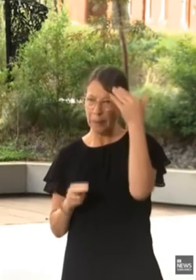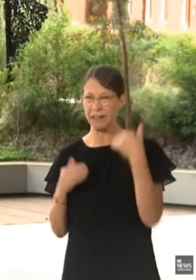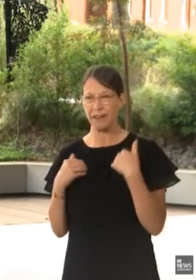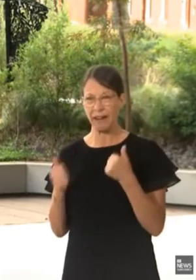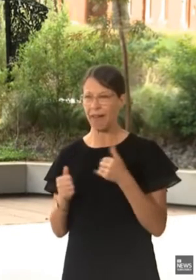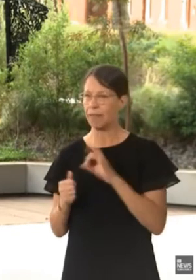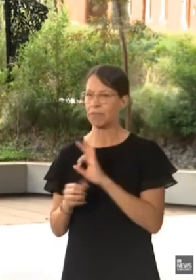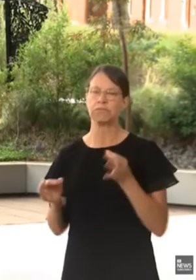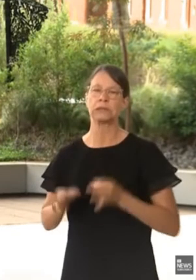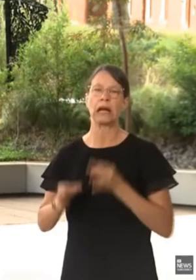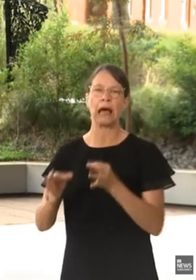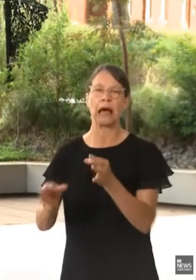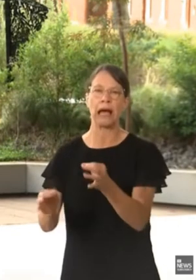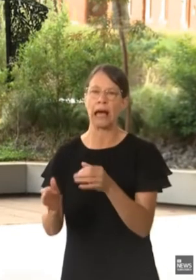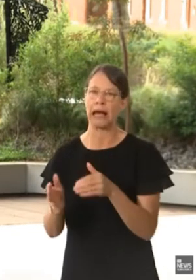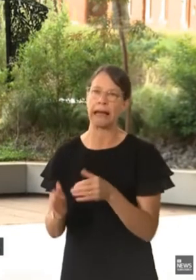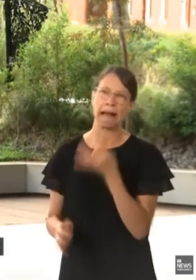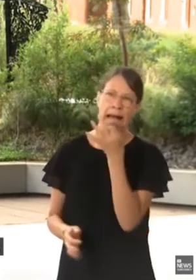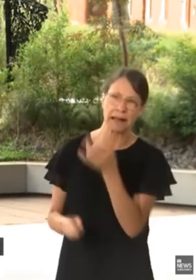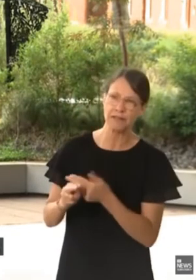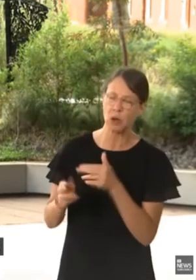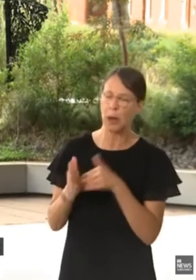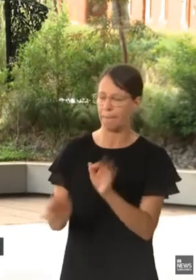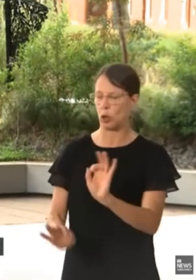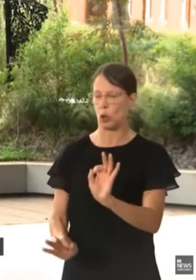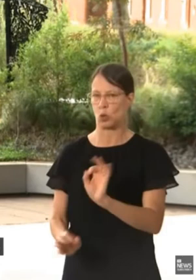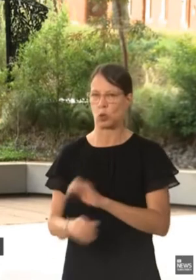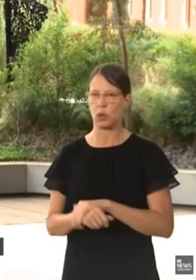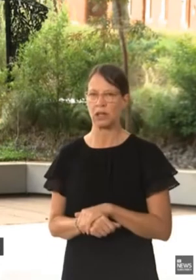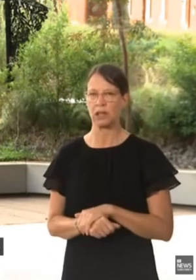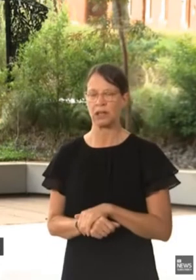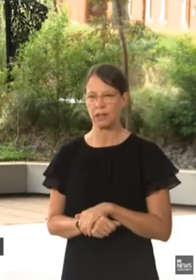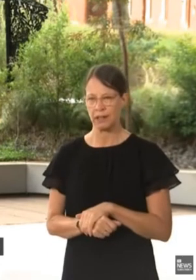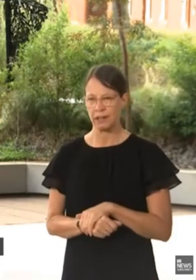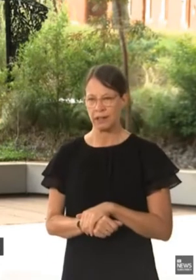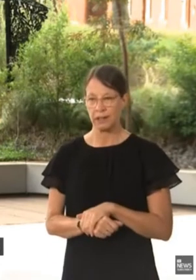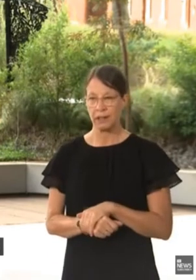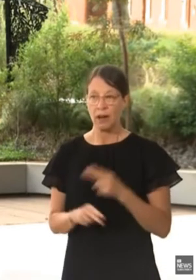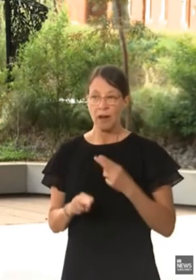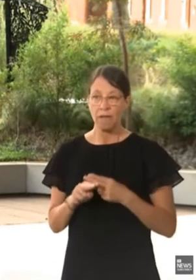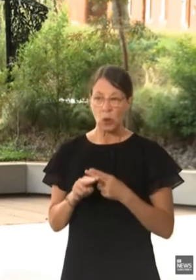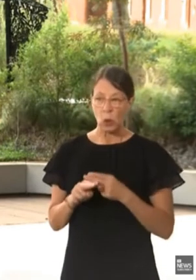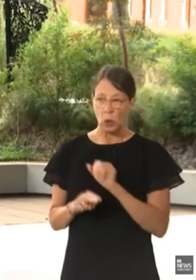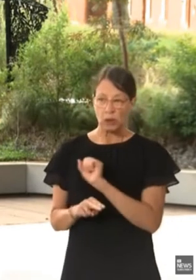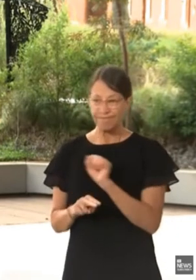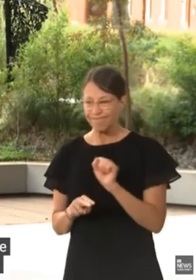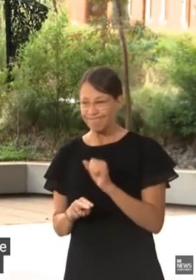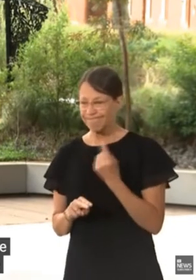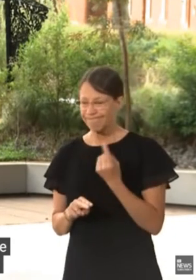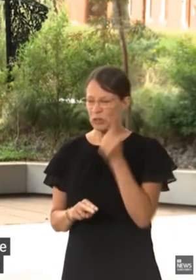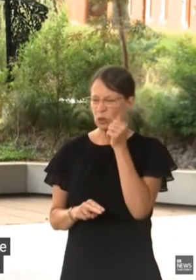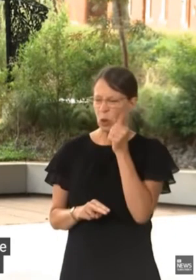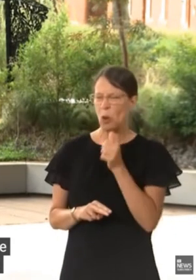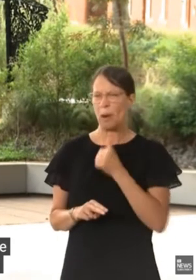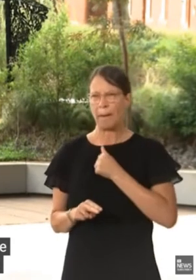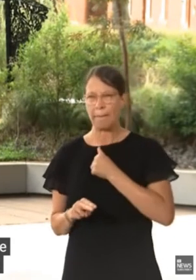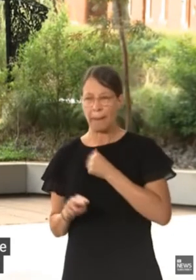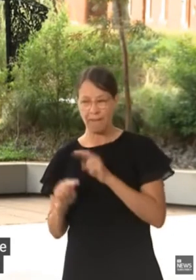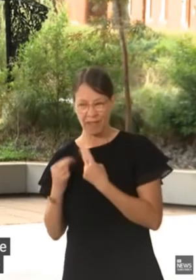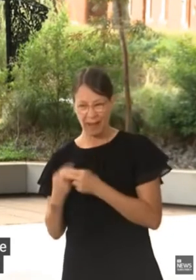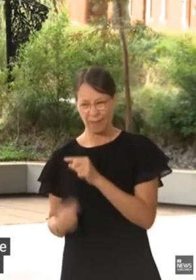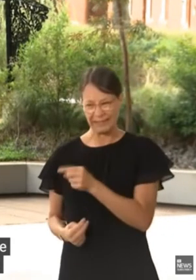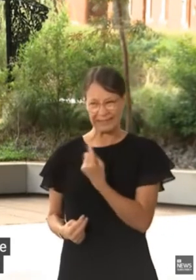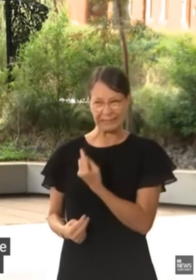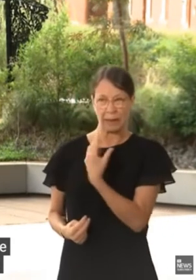not delay accessing that care. To the families, carers and friends of people with mental illness,